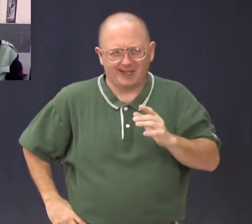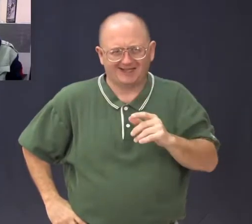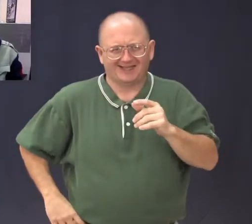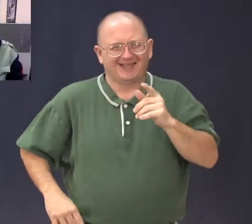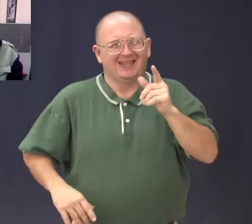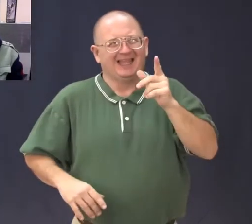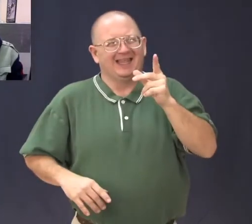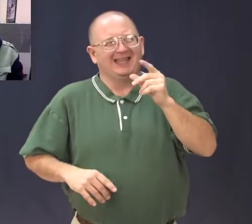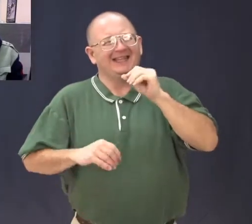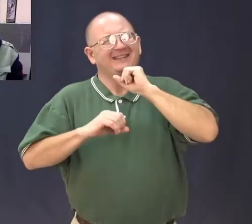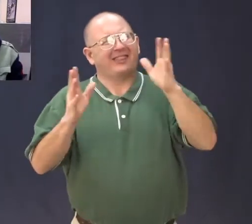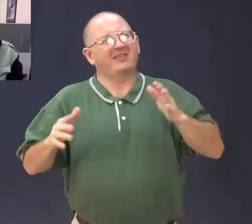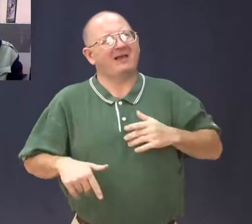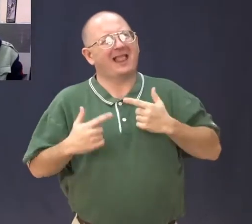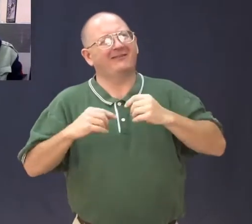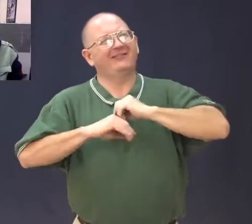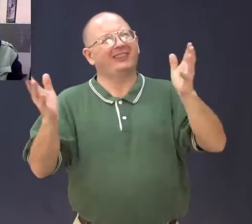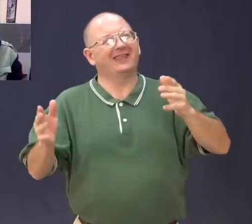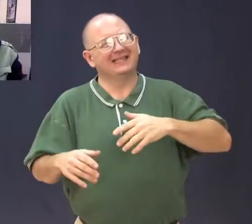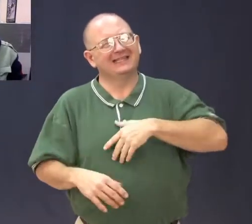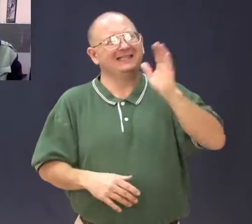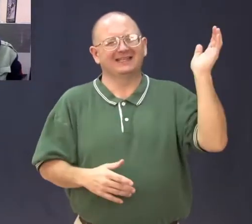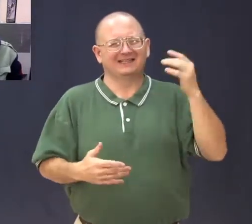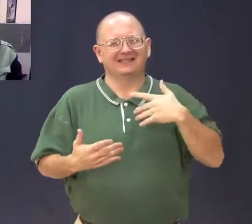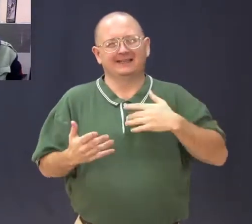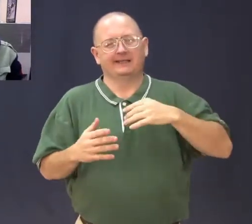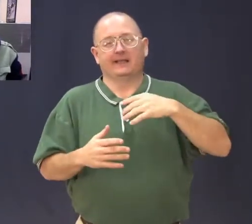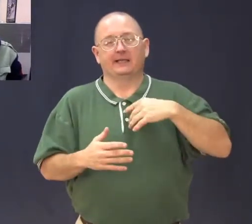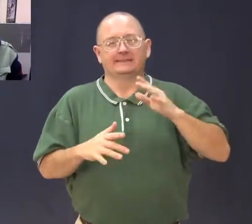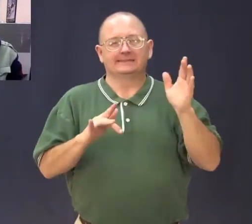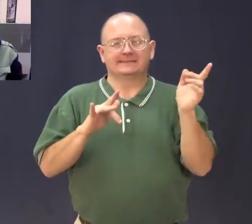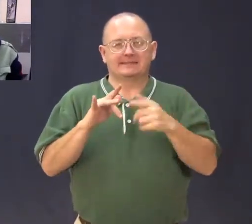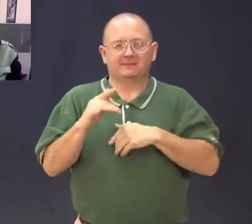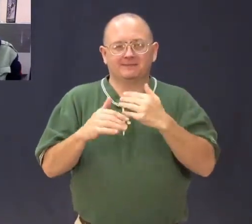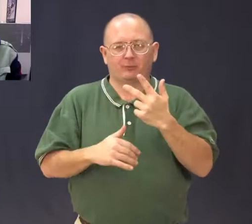didn't get that. I thought, give my life up to God? I mean, what has he ever done for me?